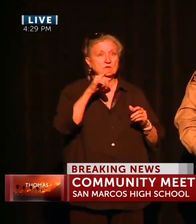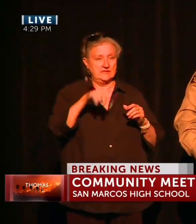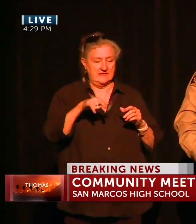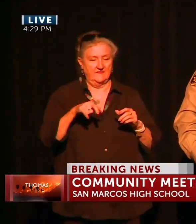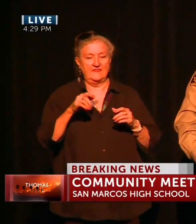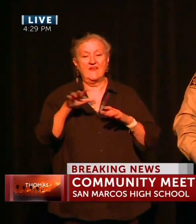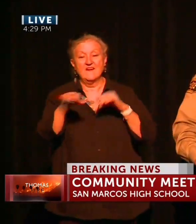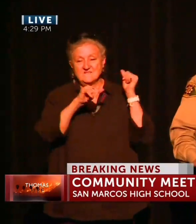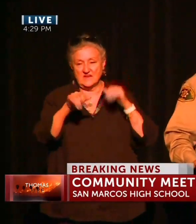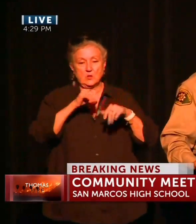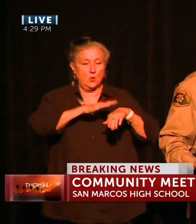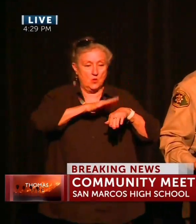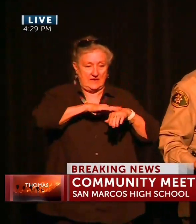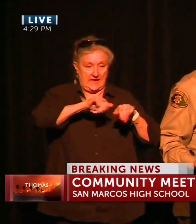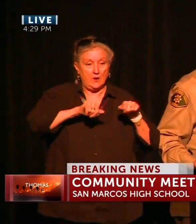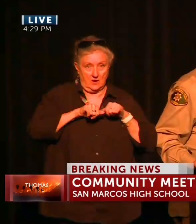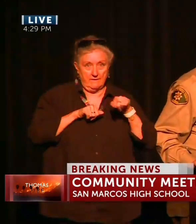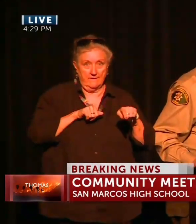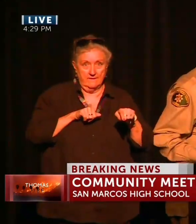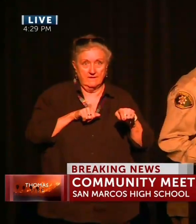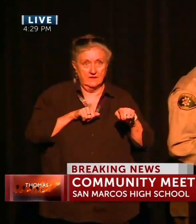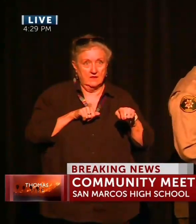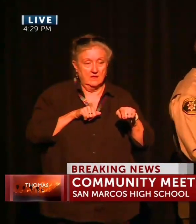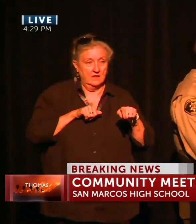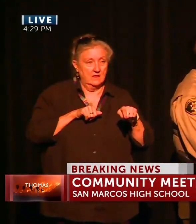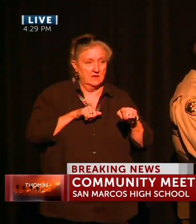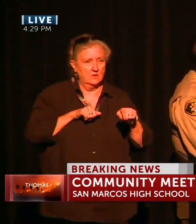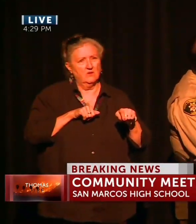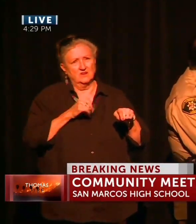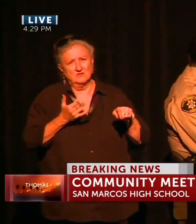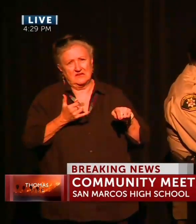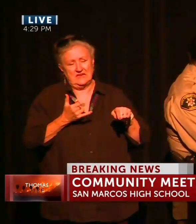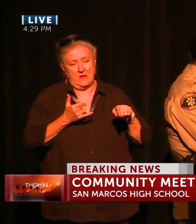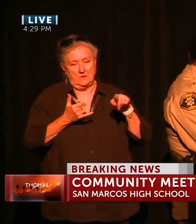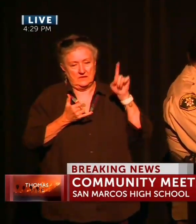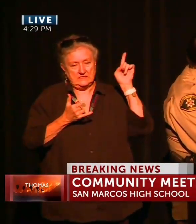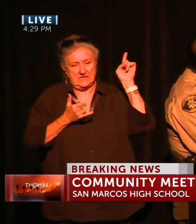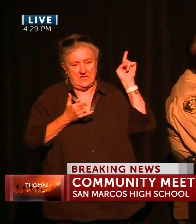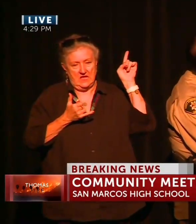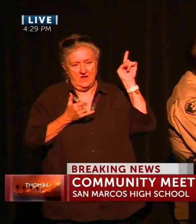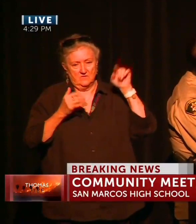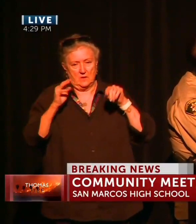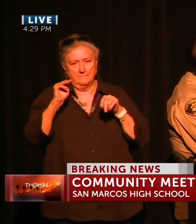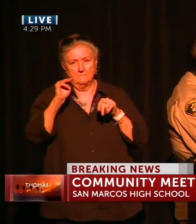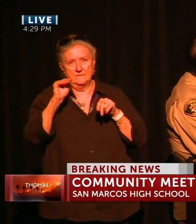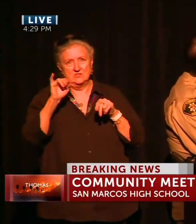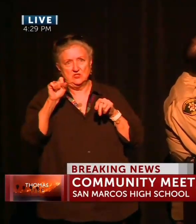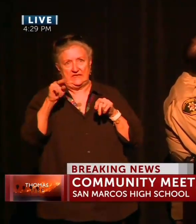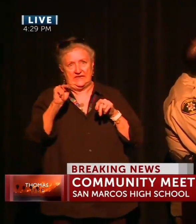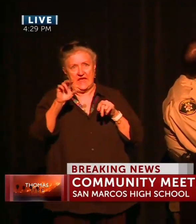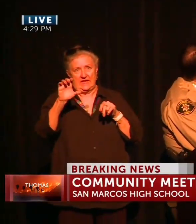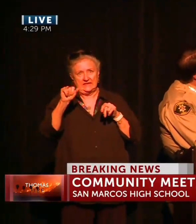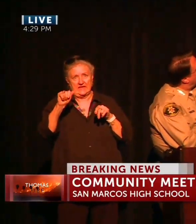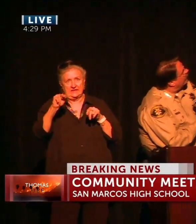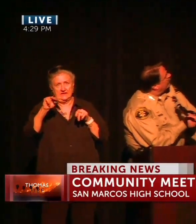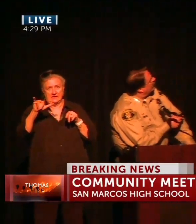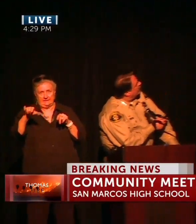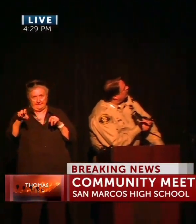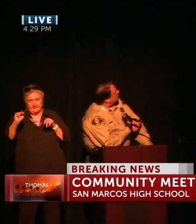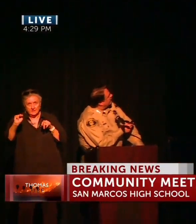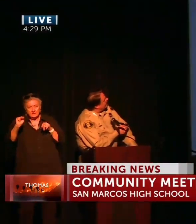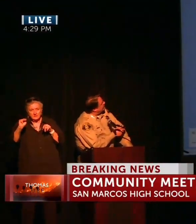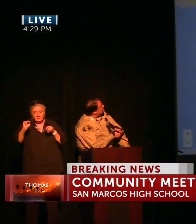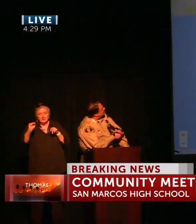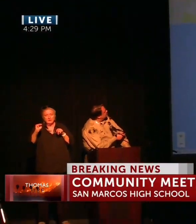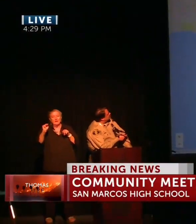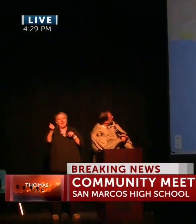the evacuation warning area, which currently is from Mission Canyon, right